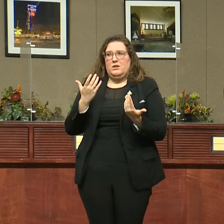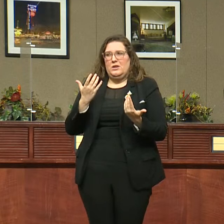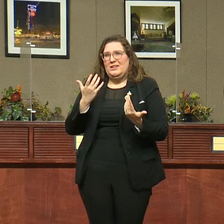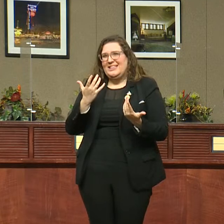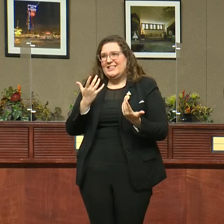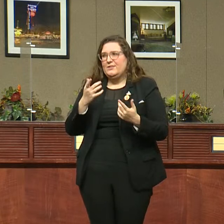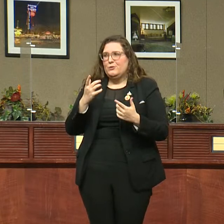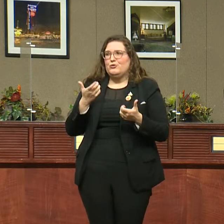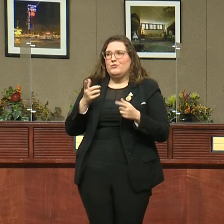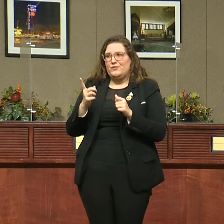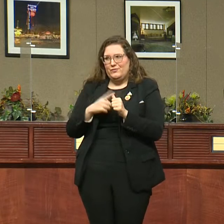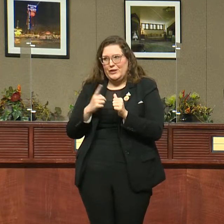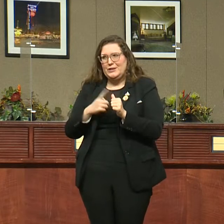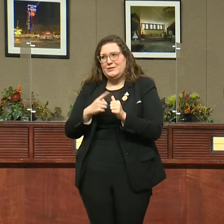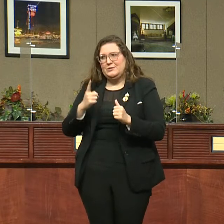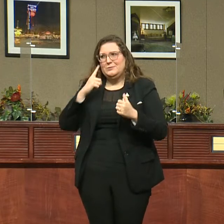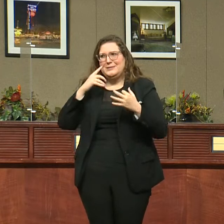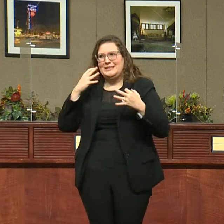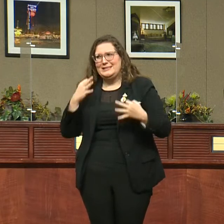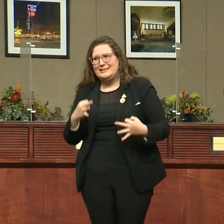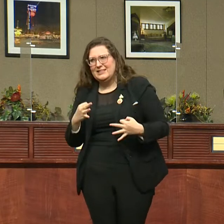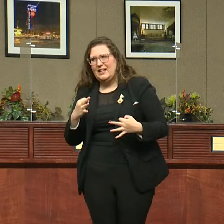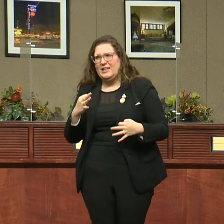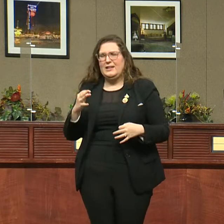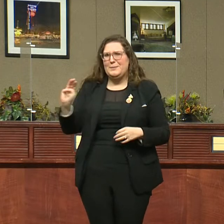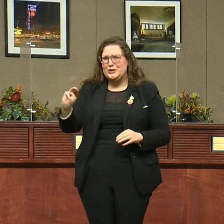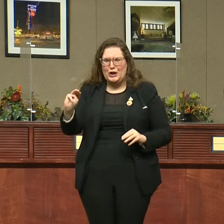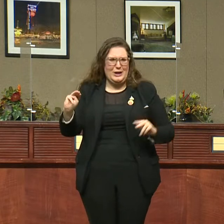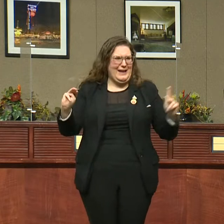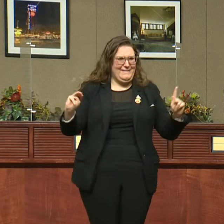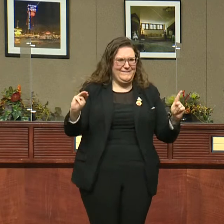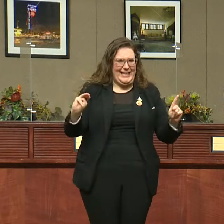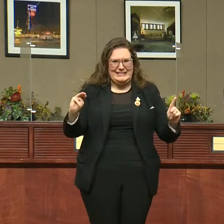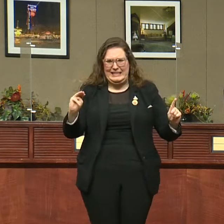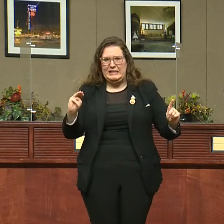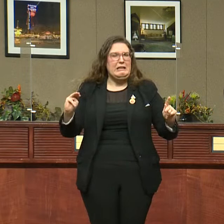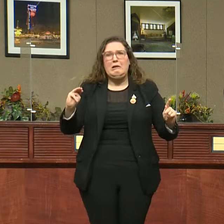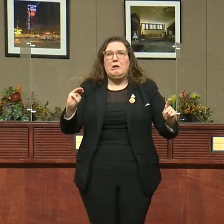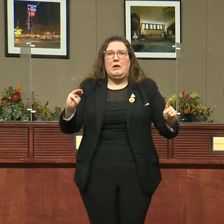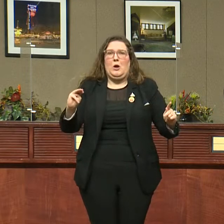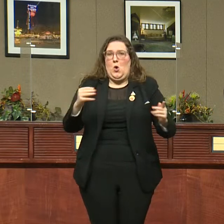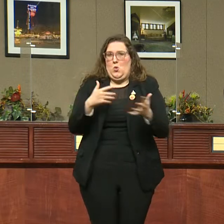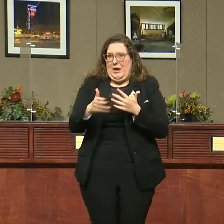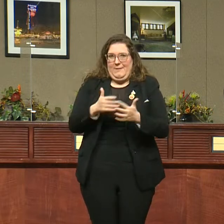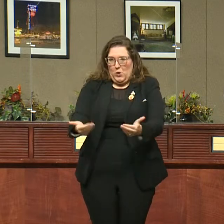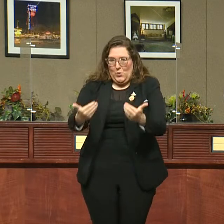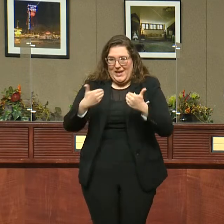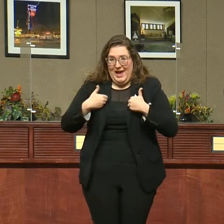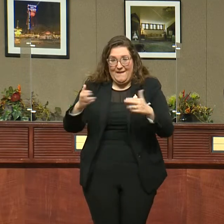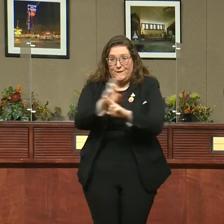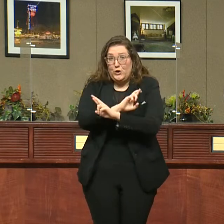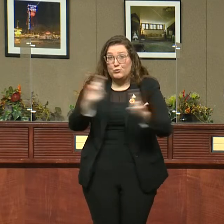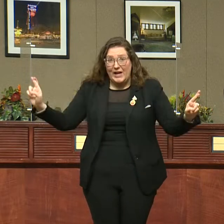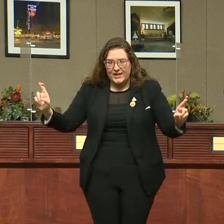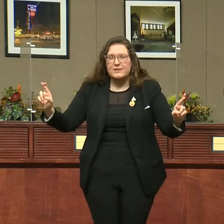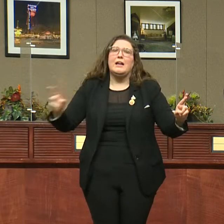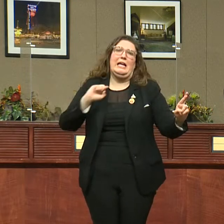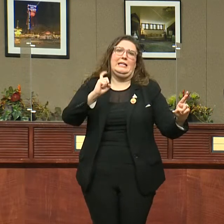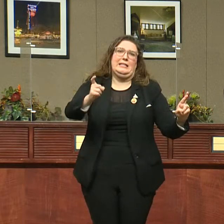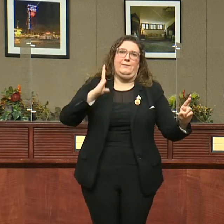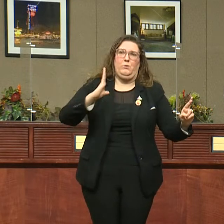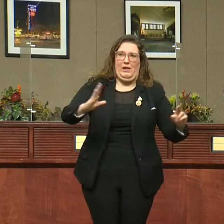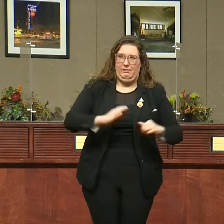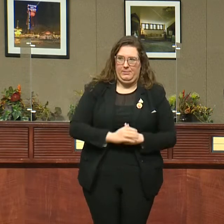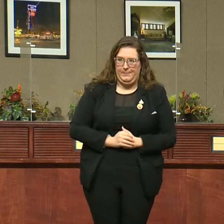dosage, because what we have in inventory is what we give you. We will have no ability for the